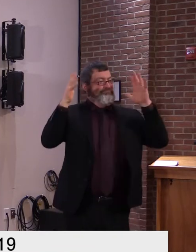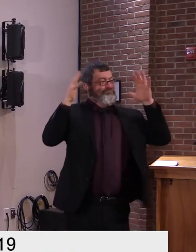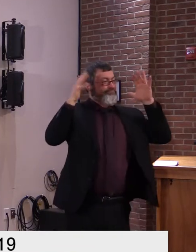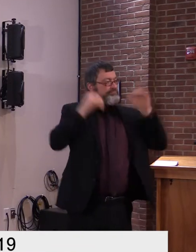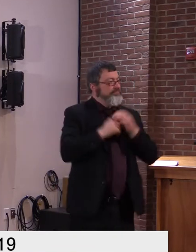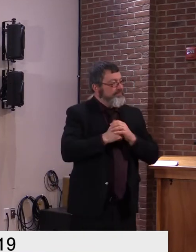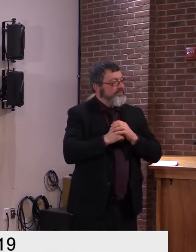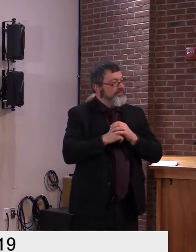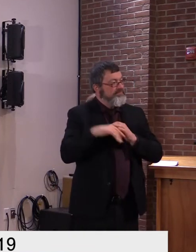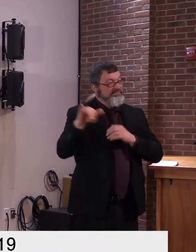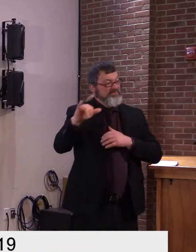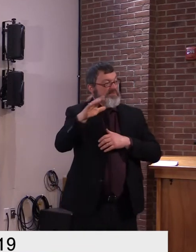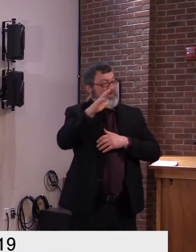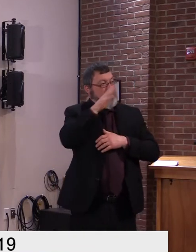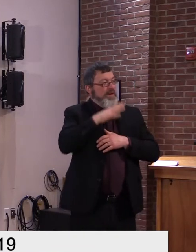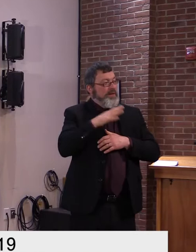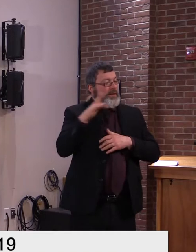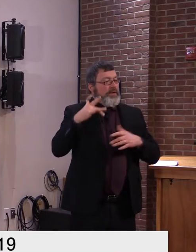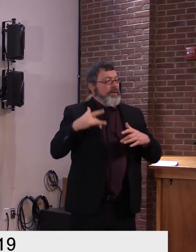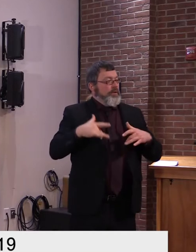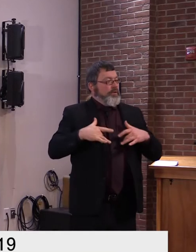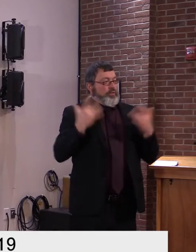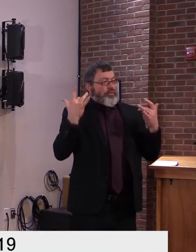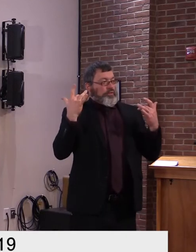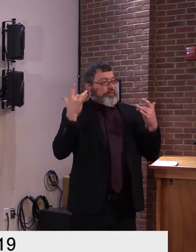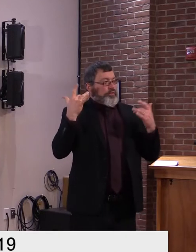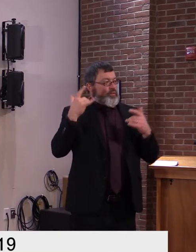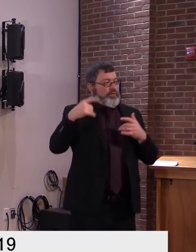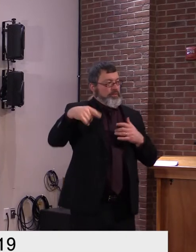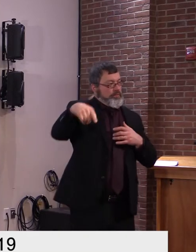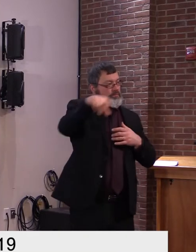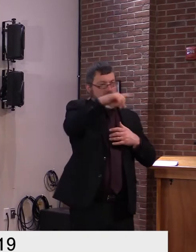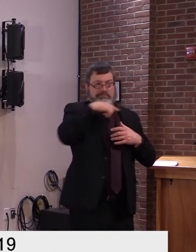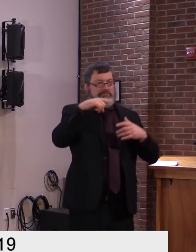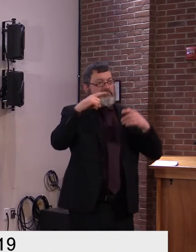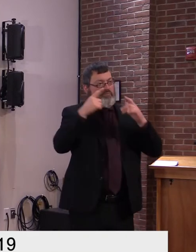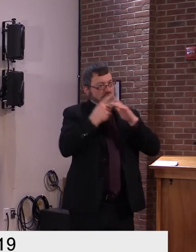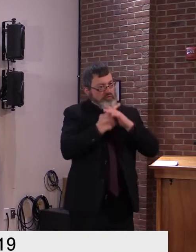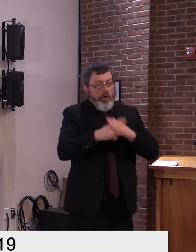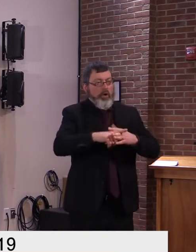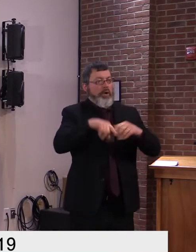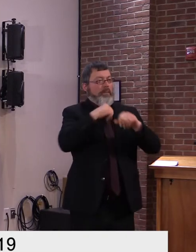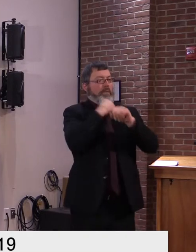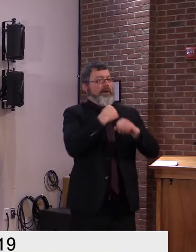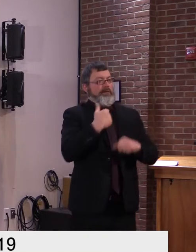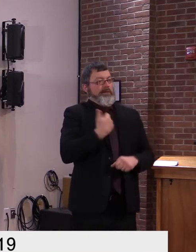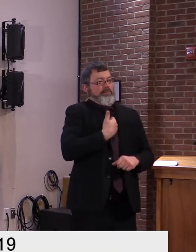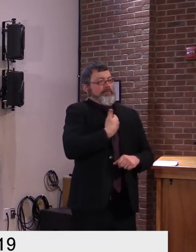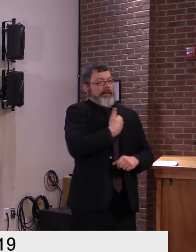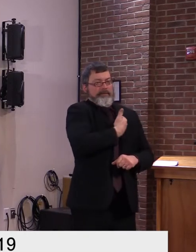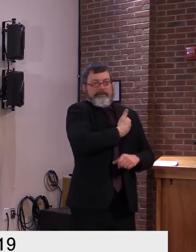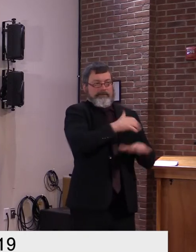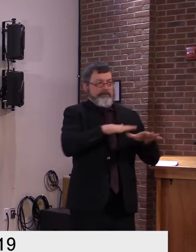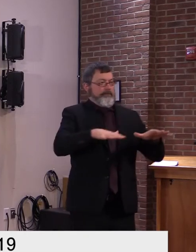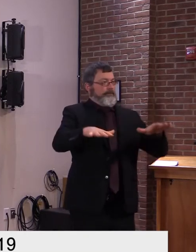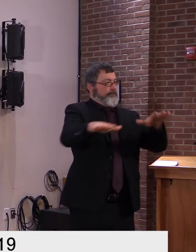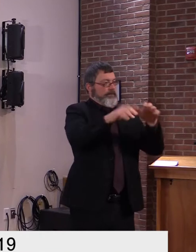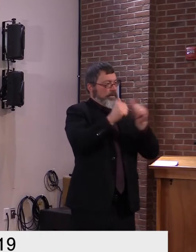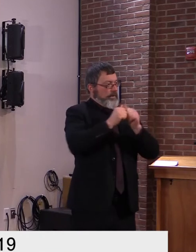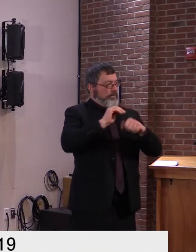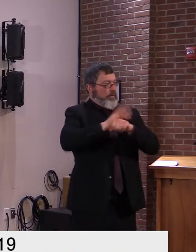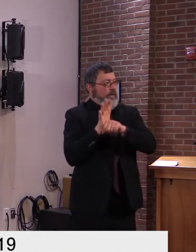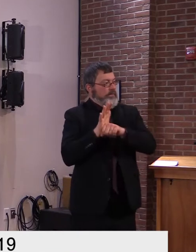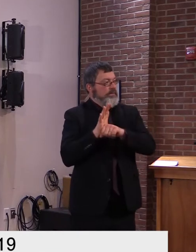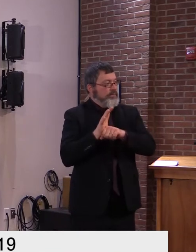have protection from the virus and we can end this difficult year on a positive note." That moment, both